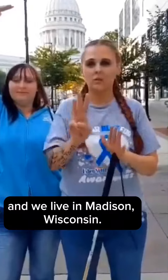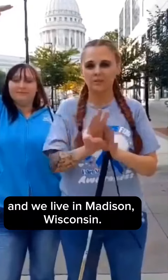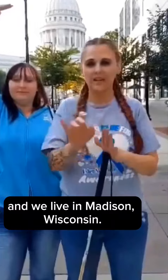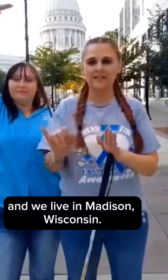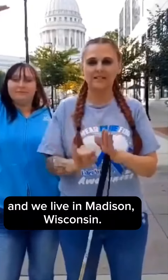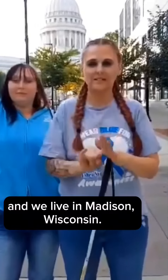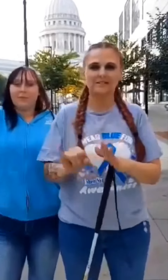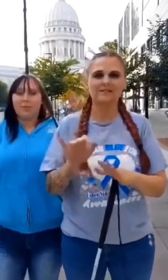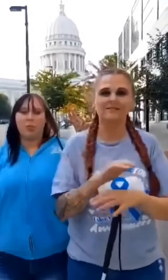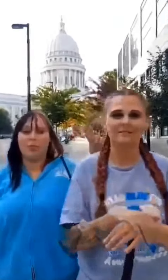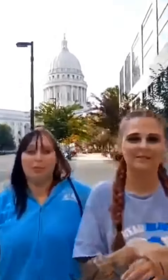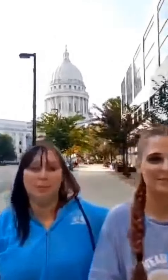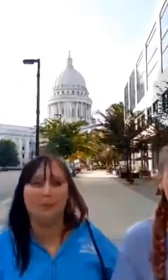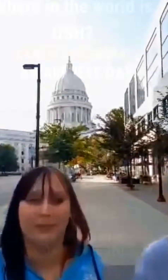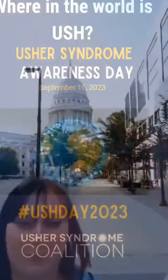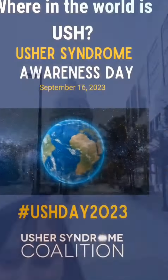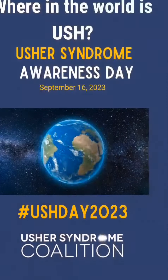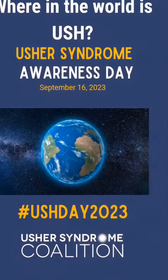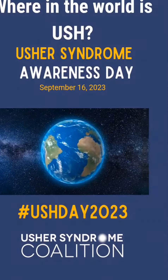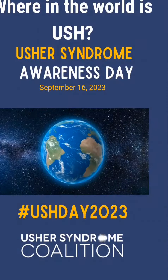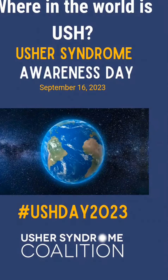Wisconsin. I'm the friend mine. And here. There's aula. right. Here Here